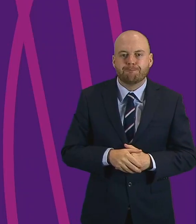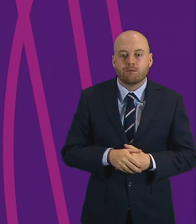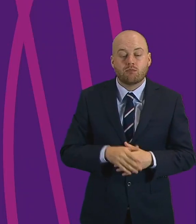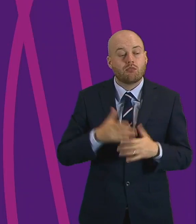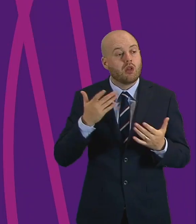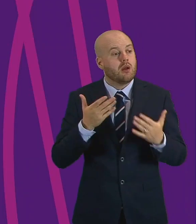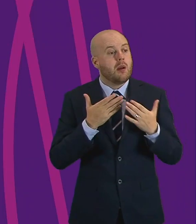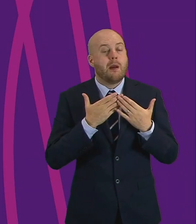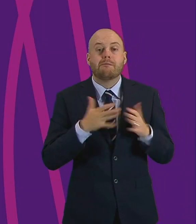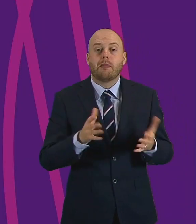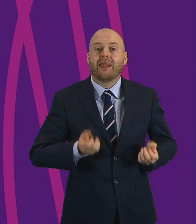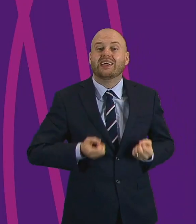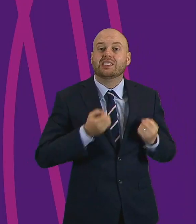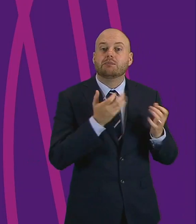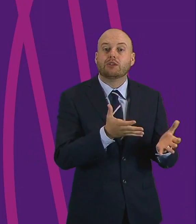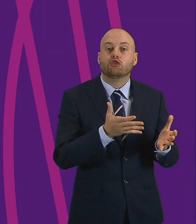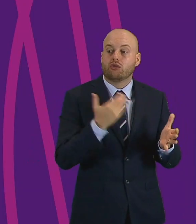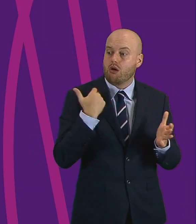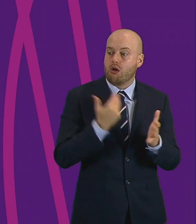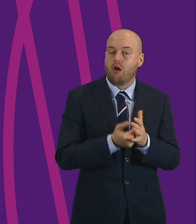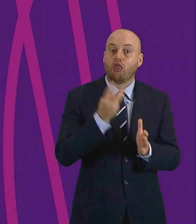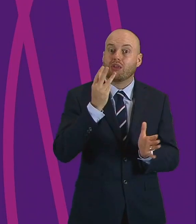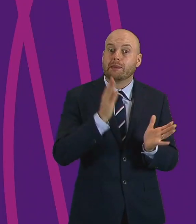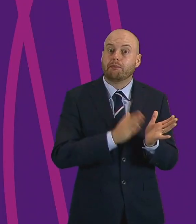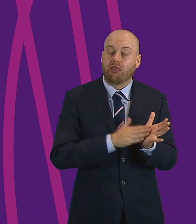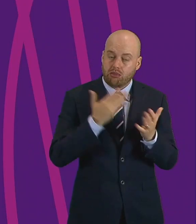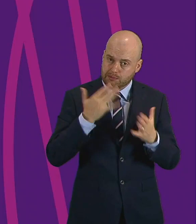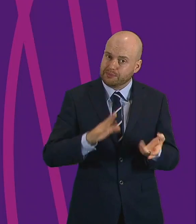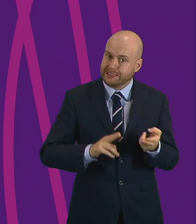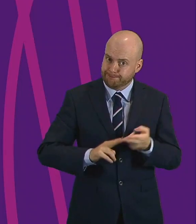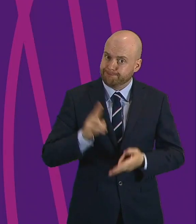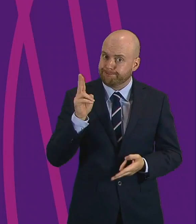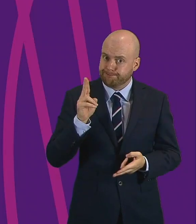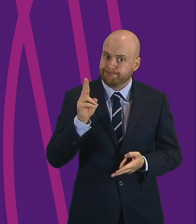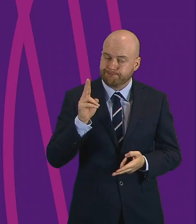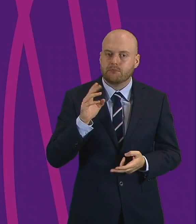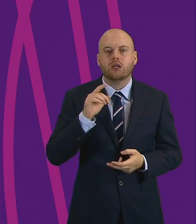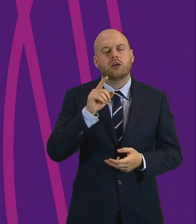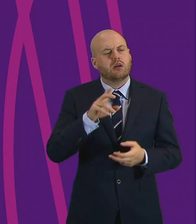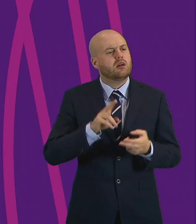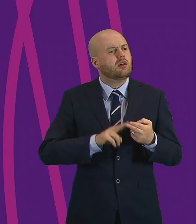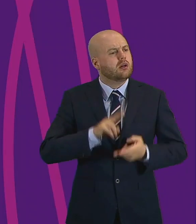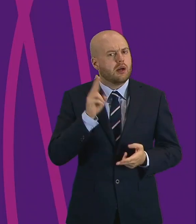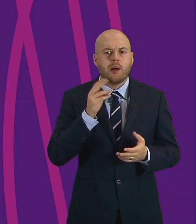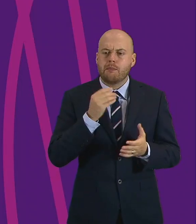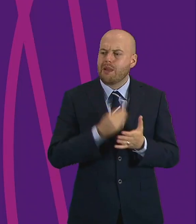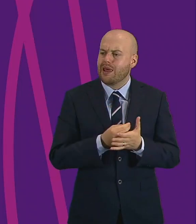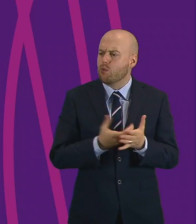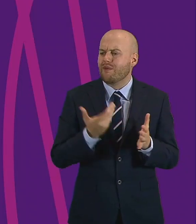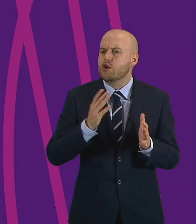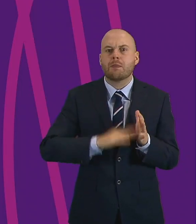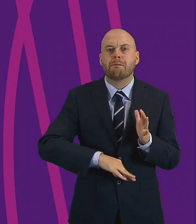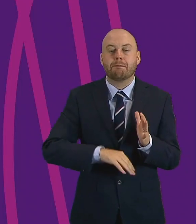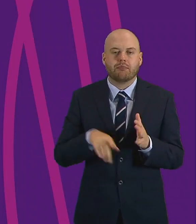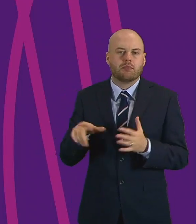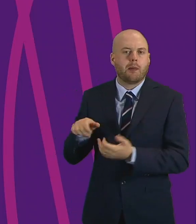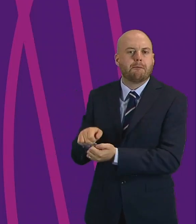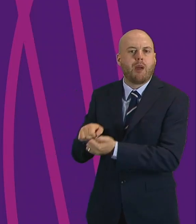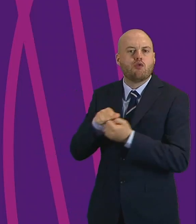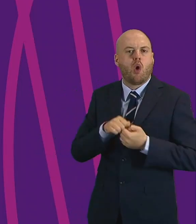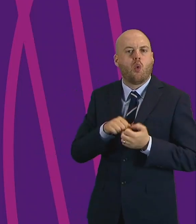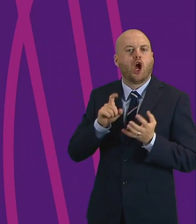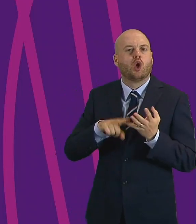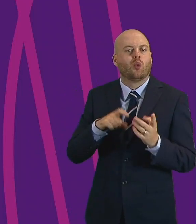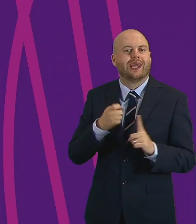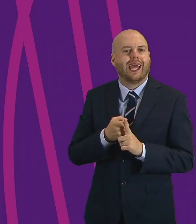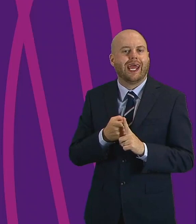the UK over the last 3 months. And that expenditure has been financed by UK borrowing. So the UK